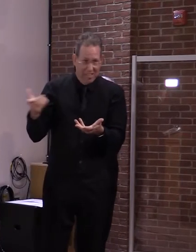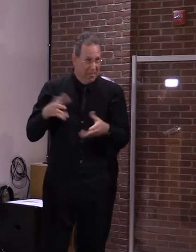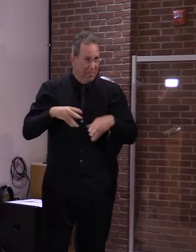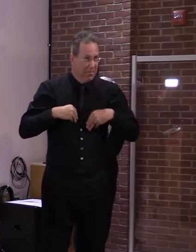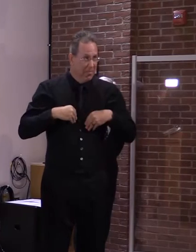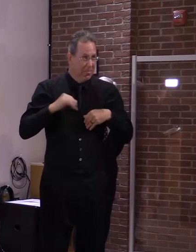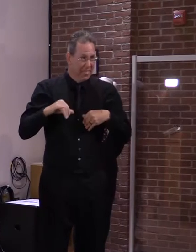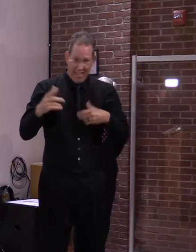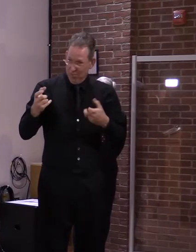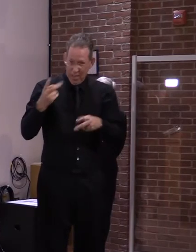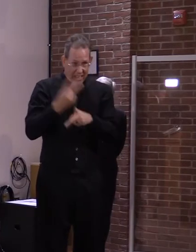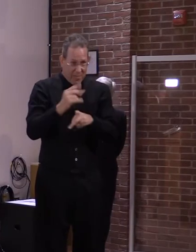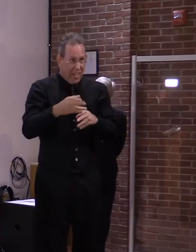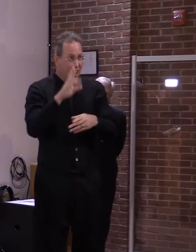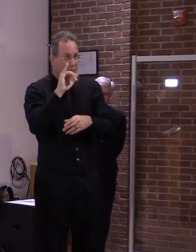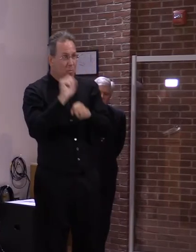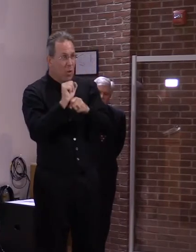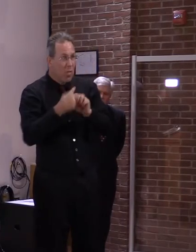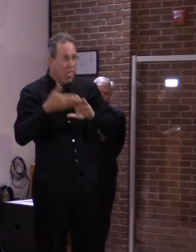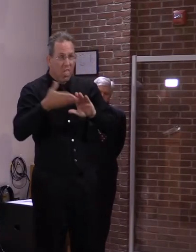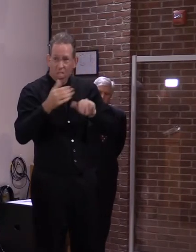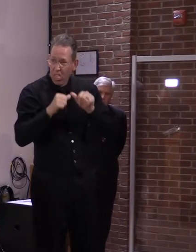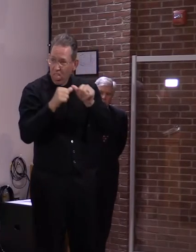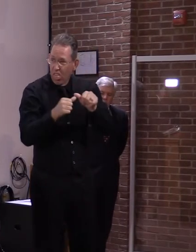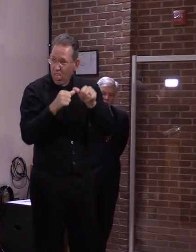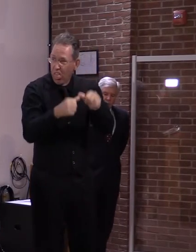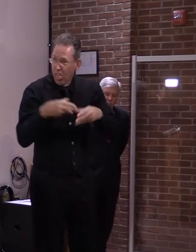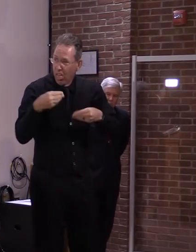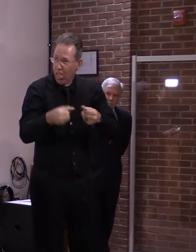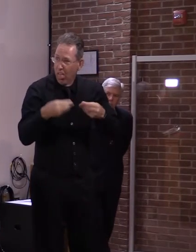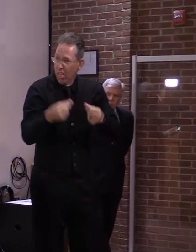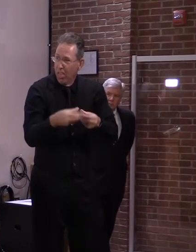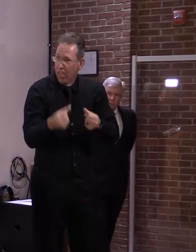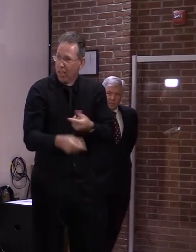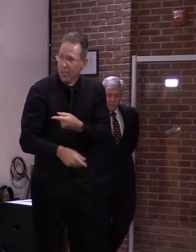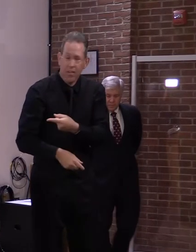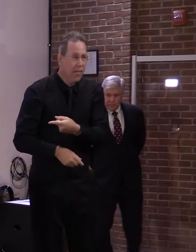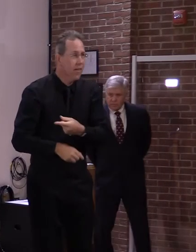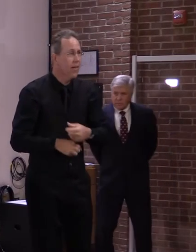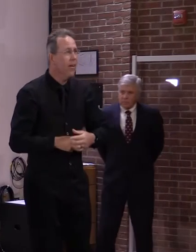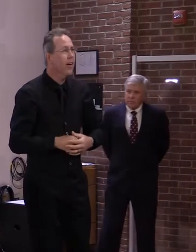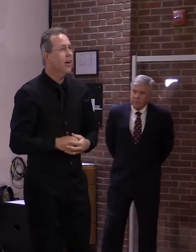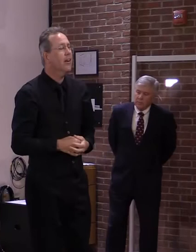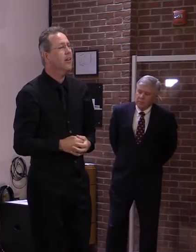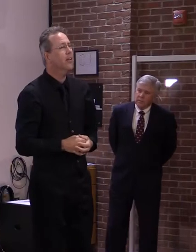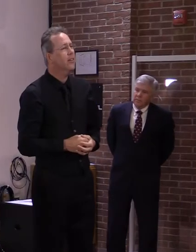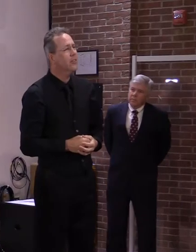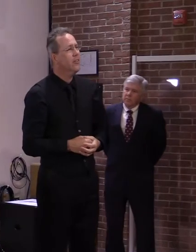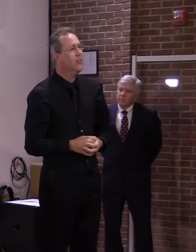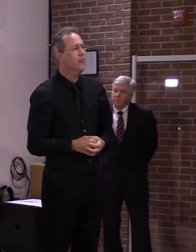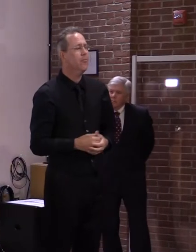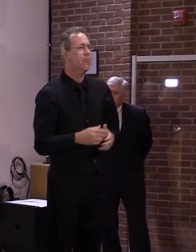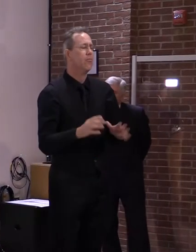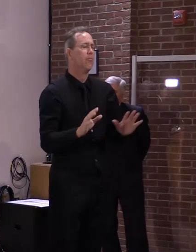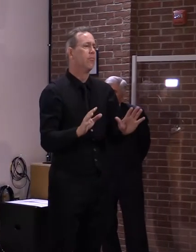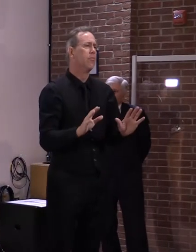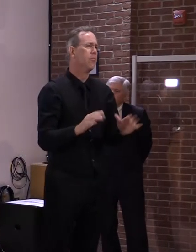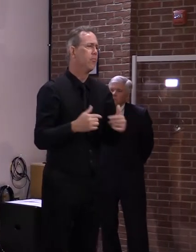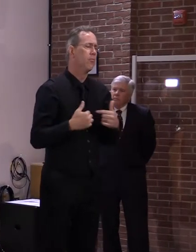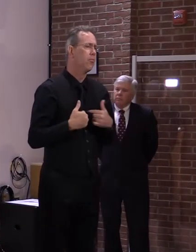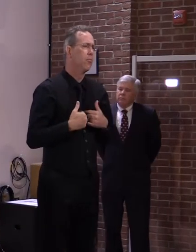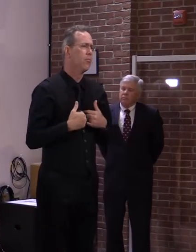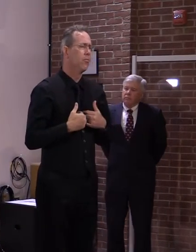states have decided to drop it? Yeah, no, from my standpoint, that has nothing to do with this and more to